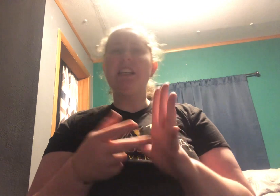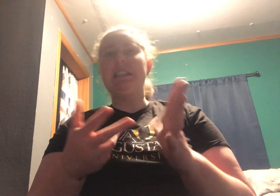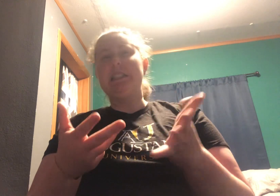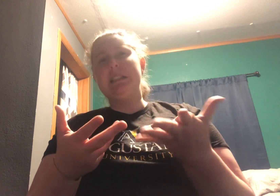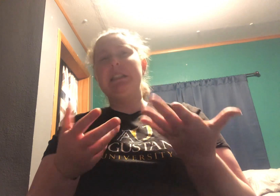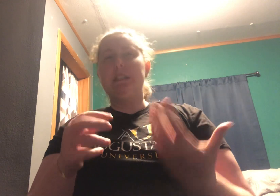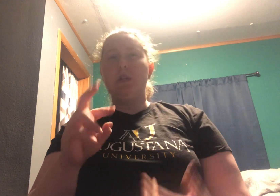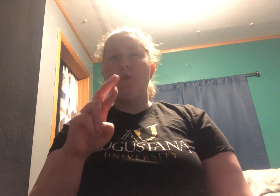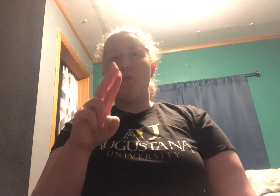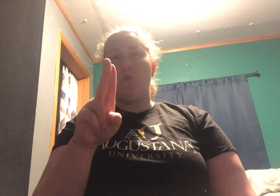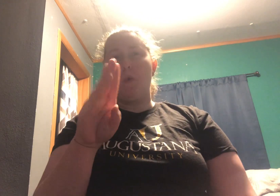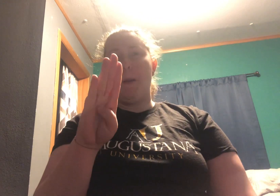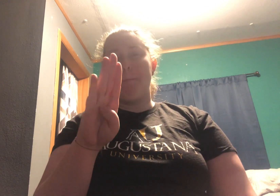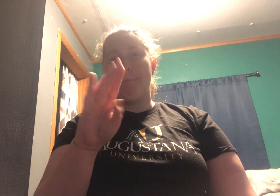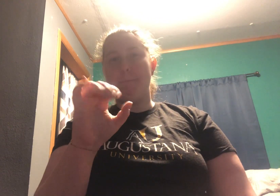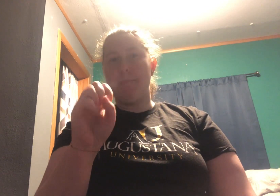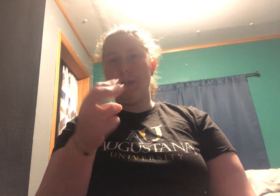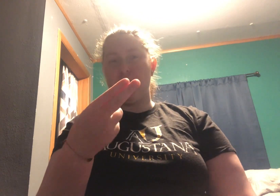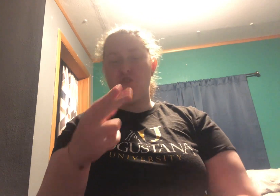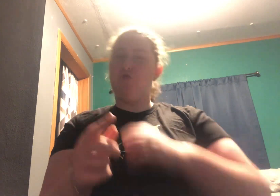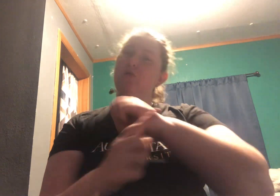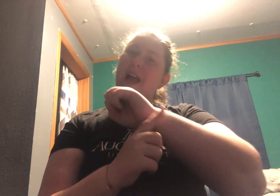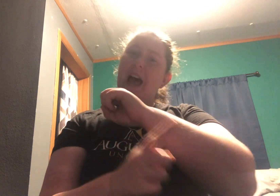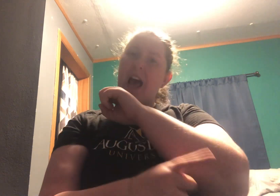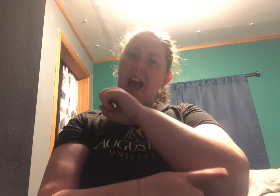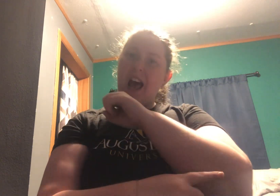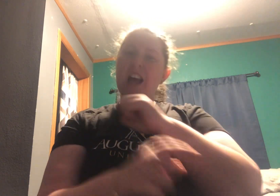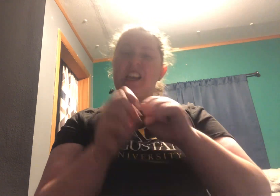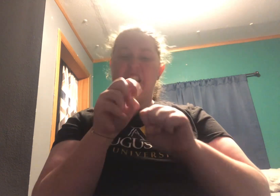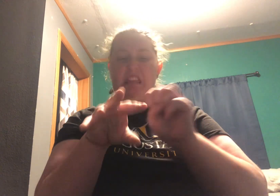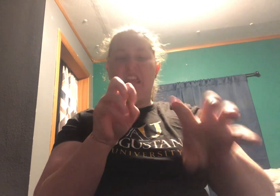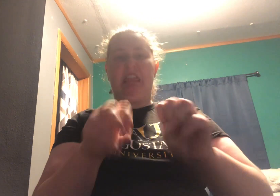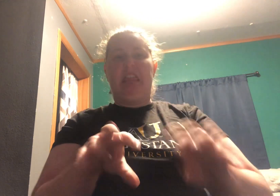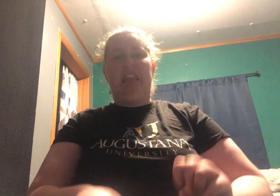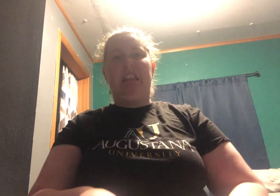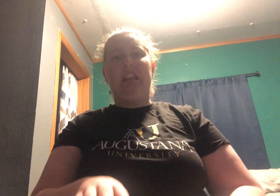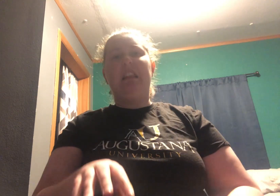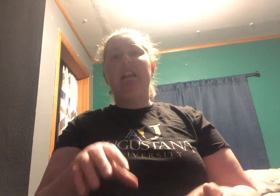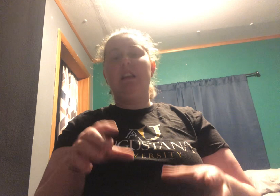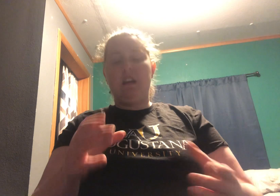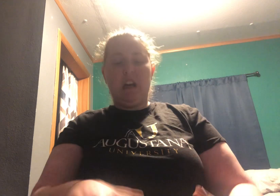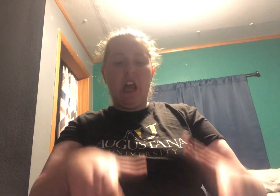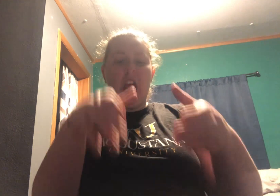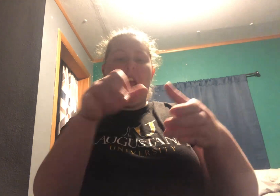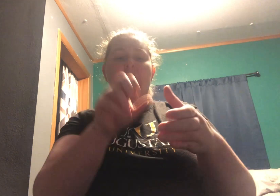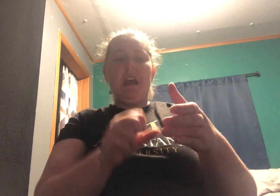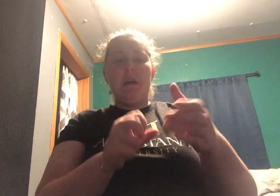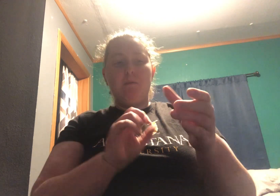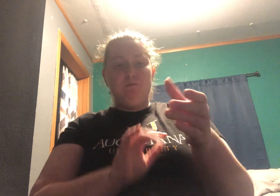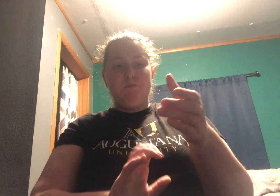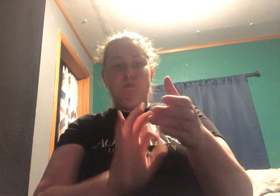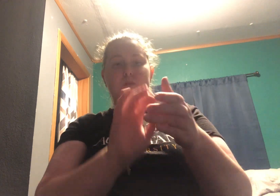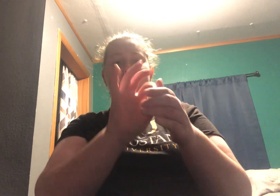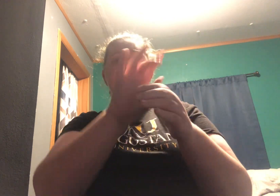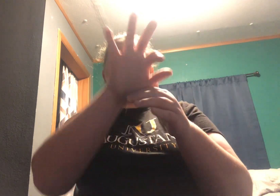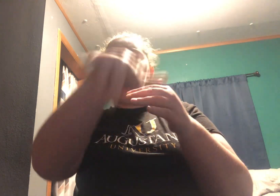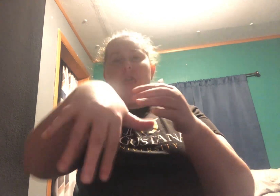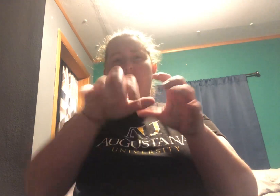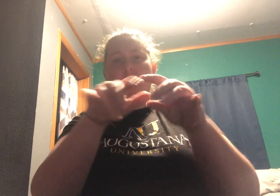or trash, just like it's just sort of a mess, right? Look at all that debris. It doesn't look good. Okay, so debris is